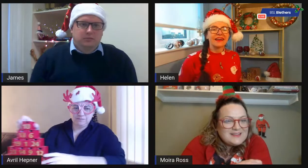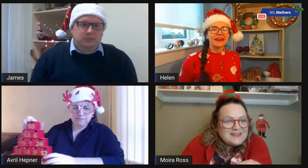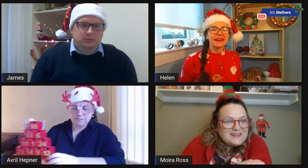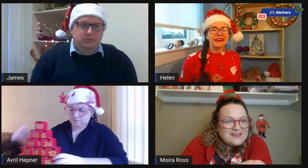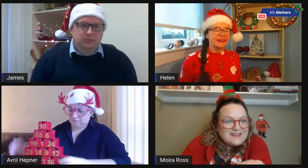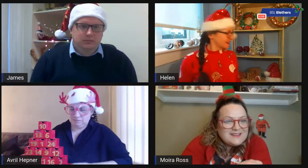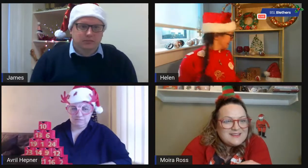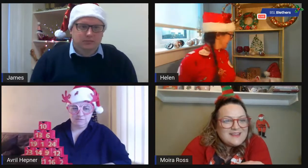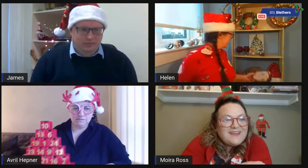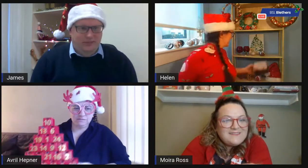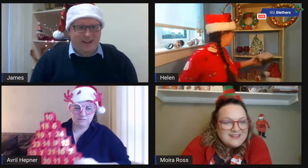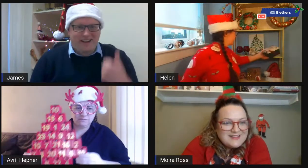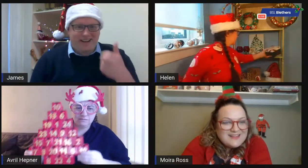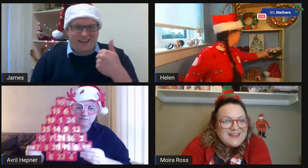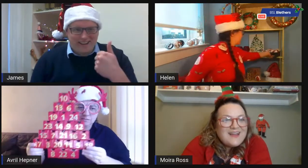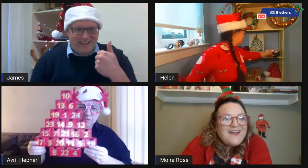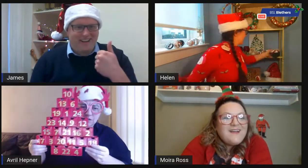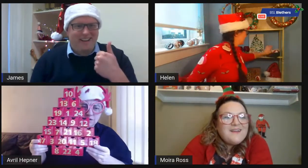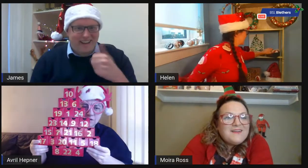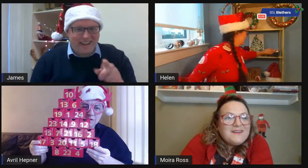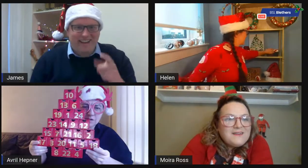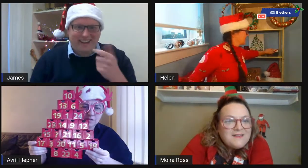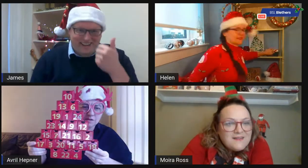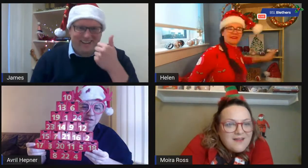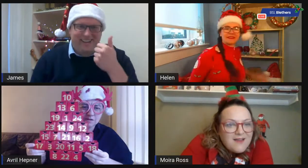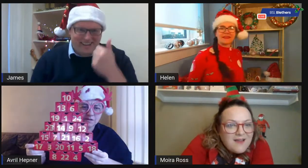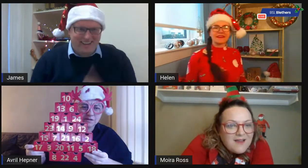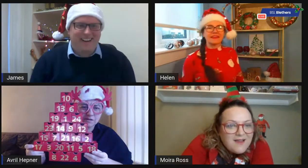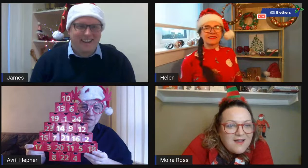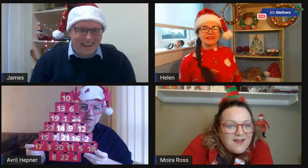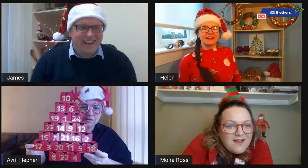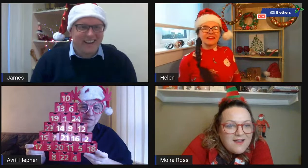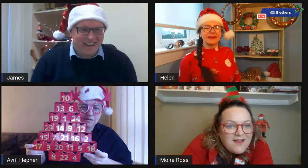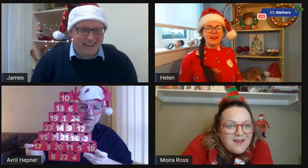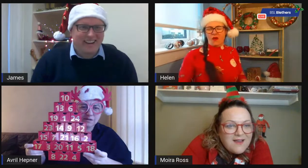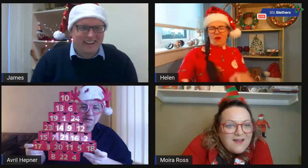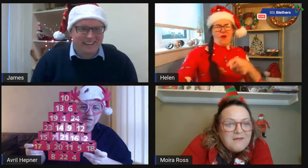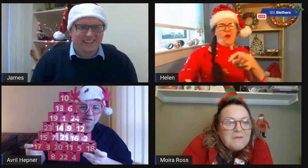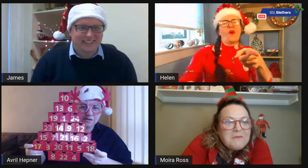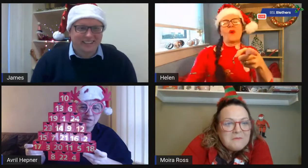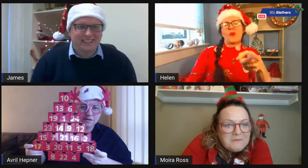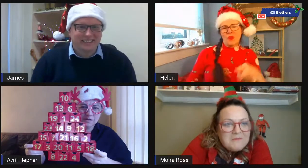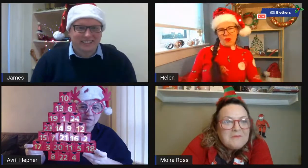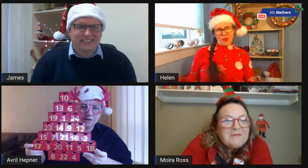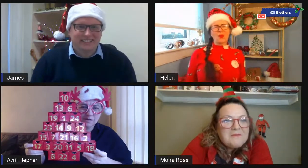similar to that. Let me show you this. Oh, I like that. That's good.